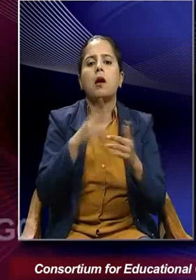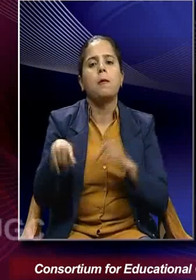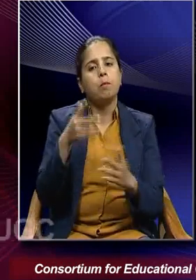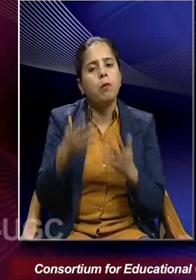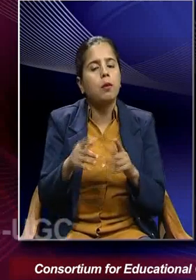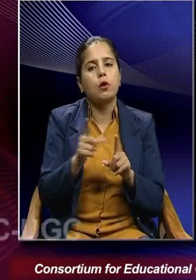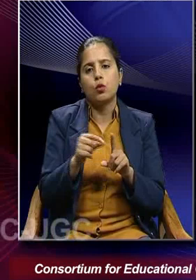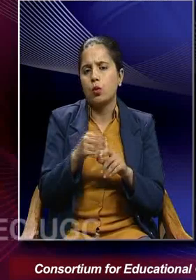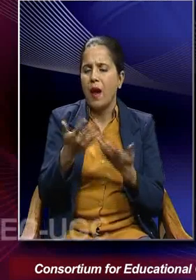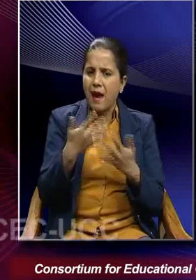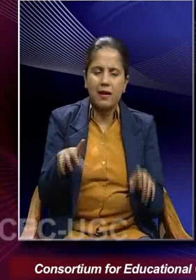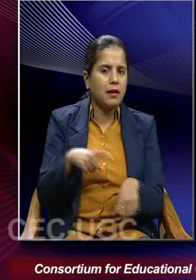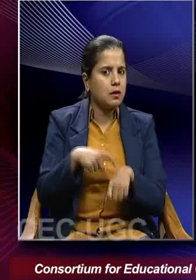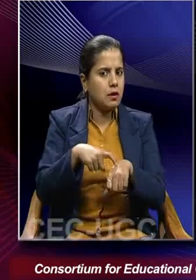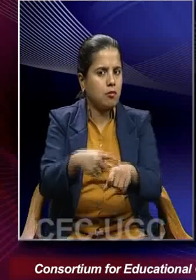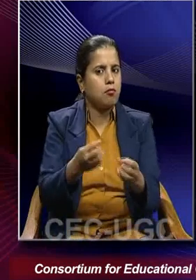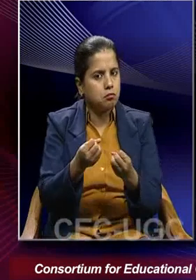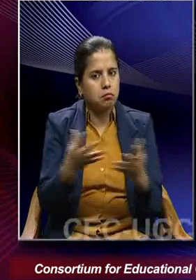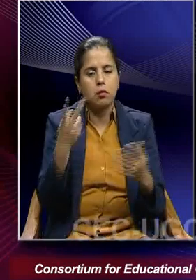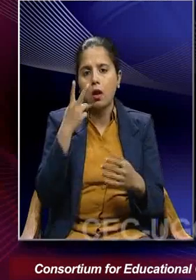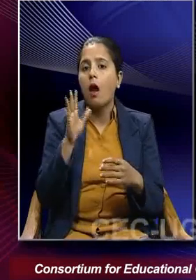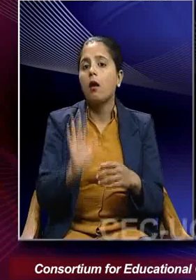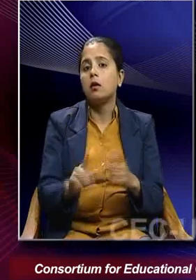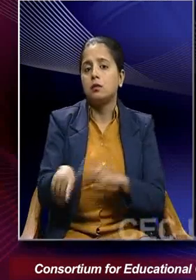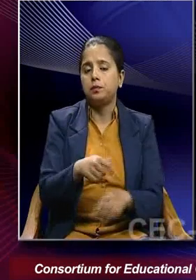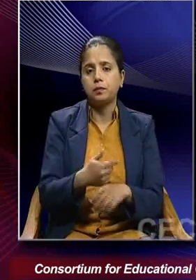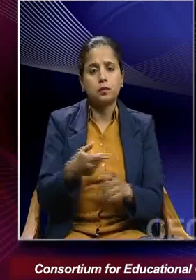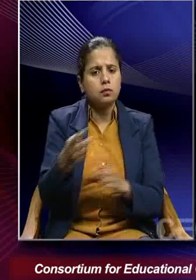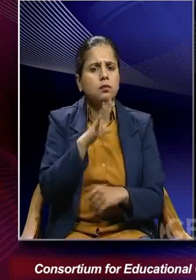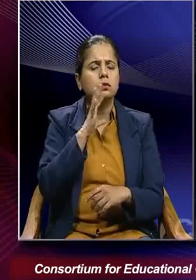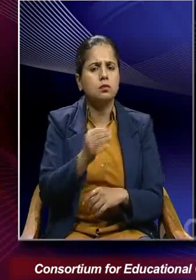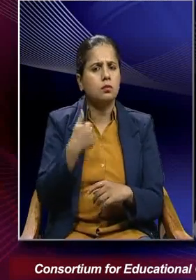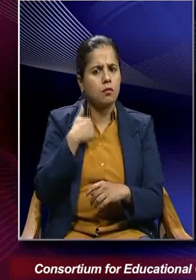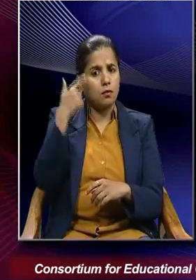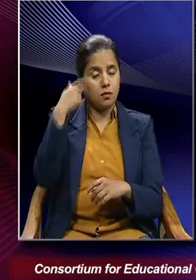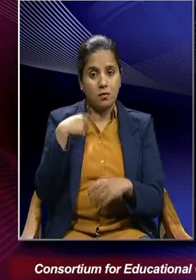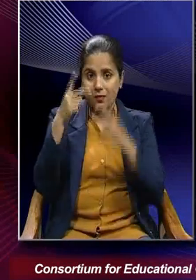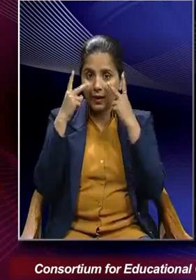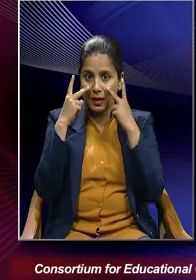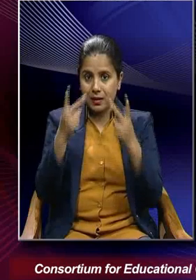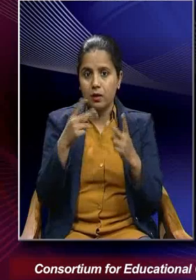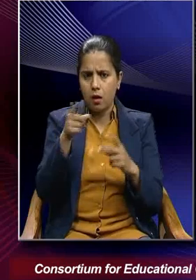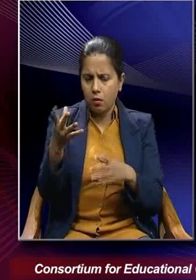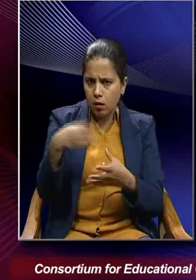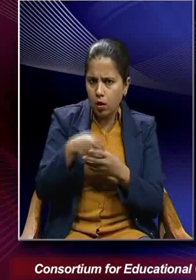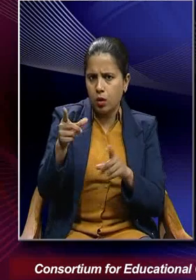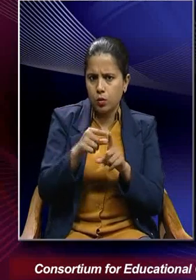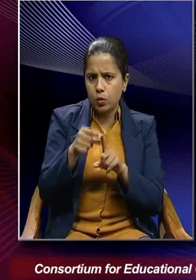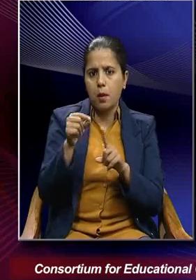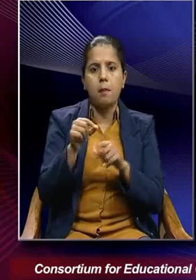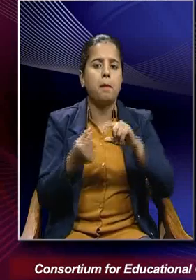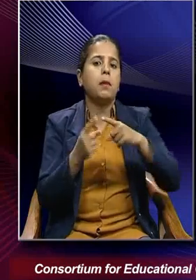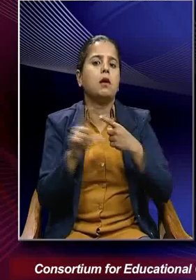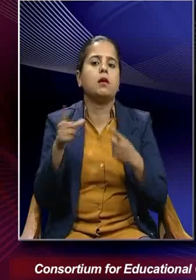at any point or any stage of time. So when we see the contribution of Patel, where he